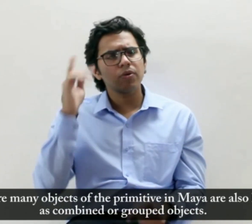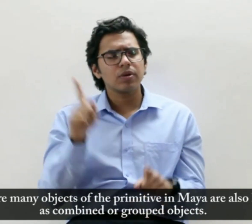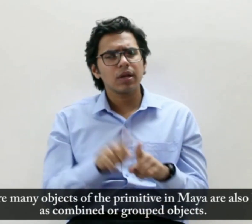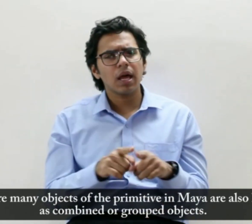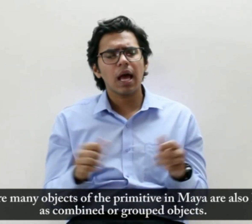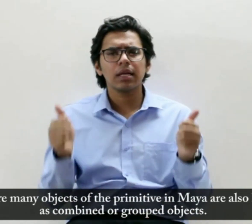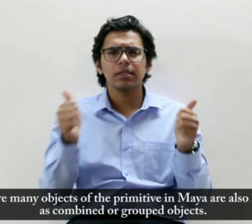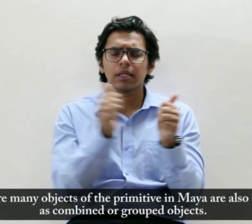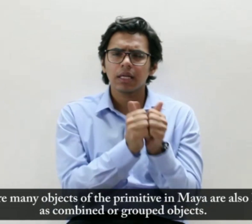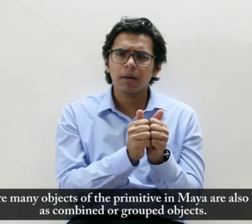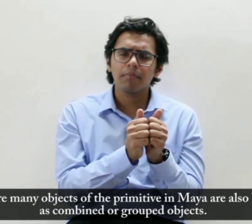objects.